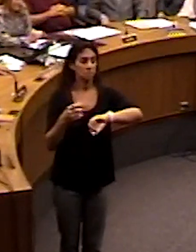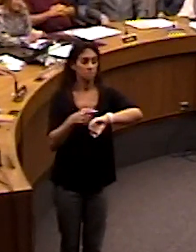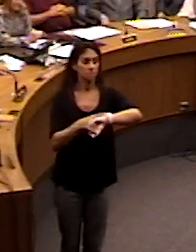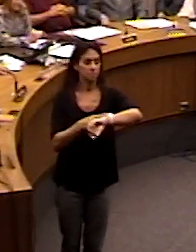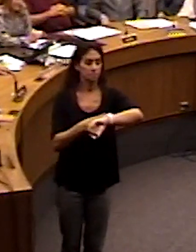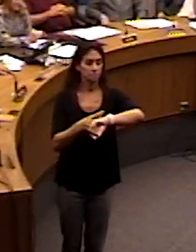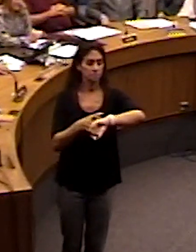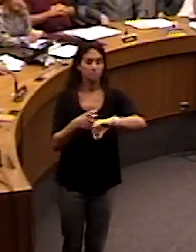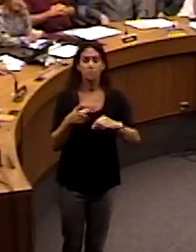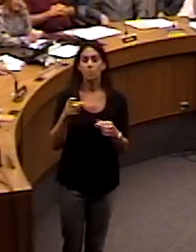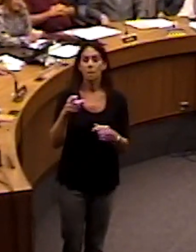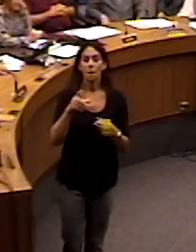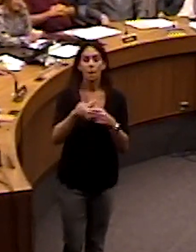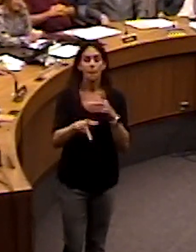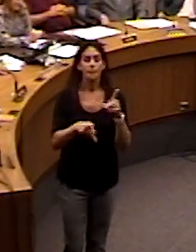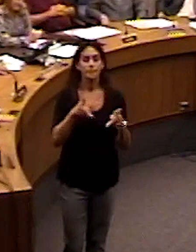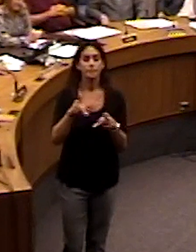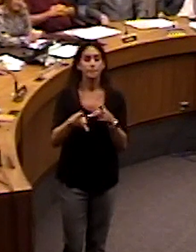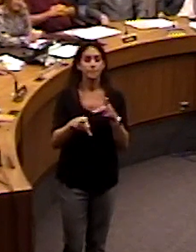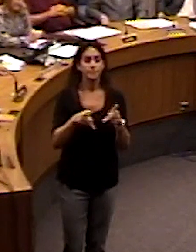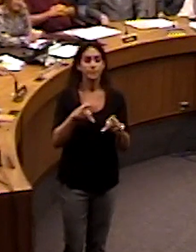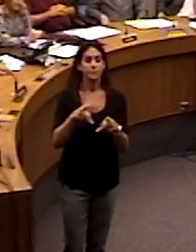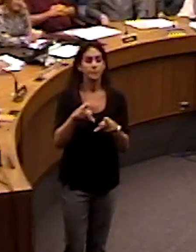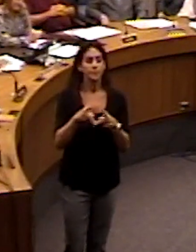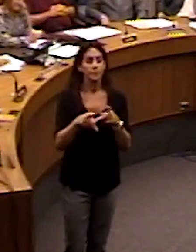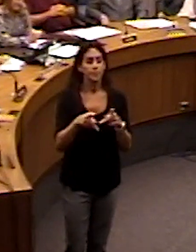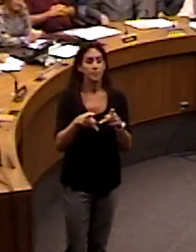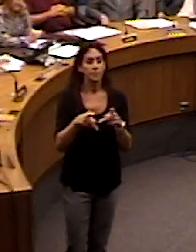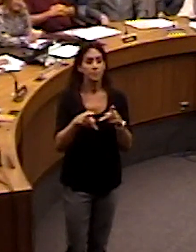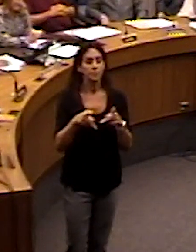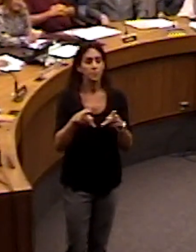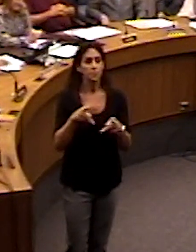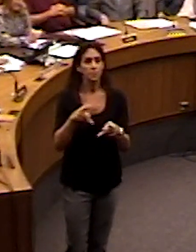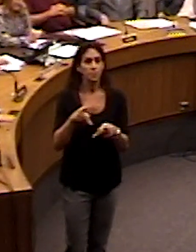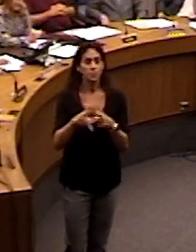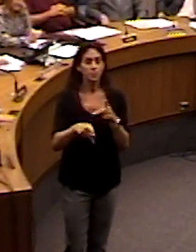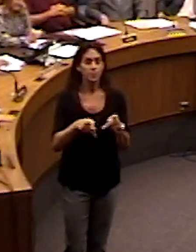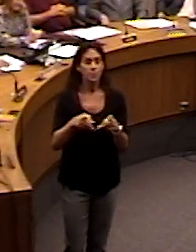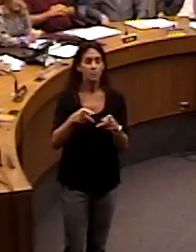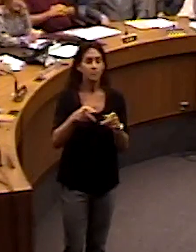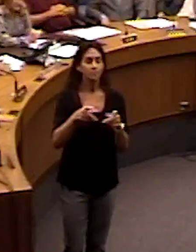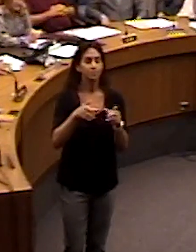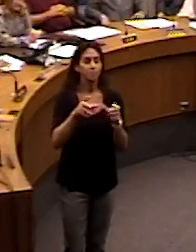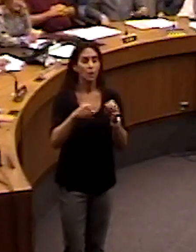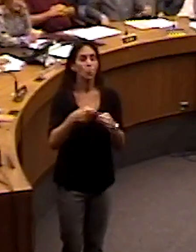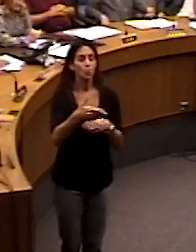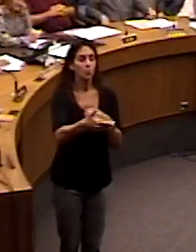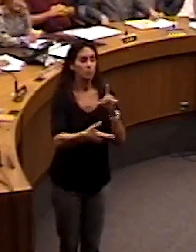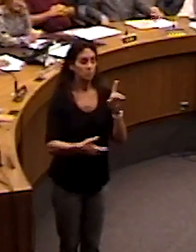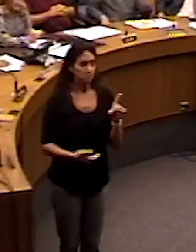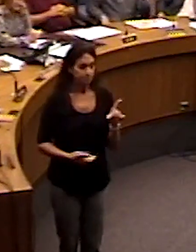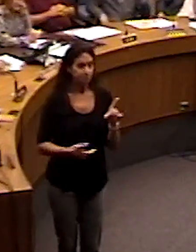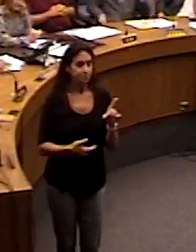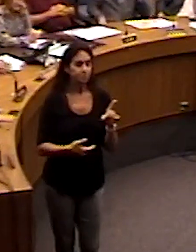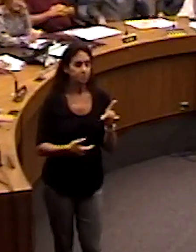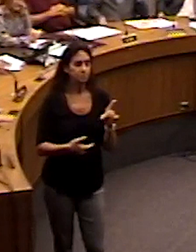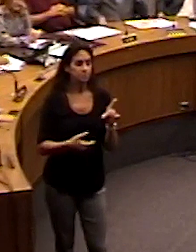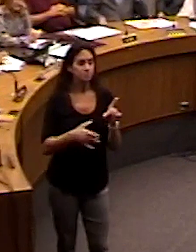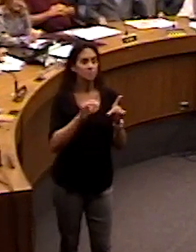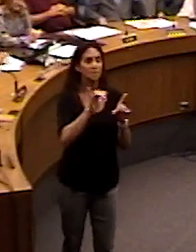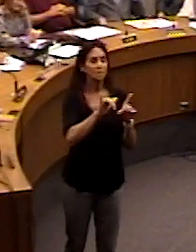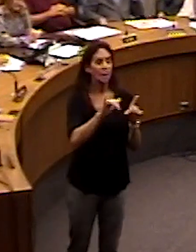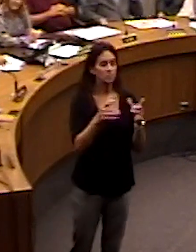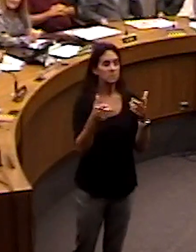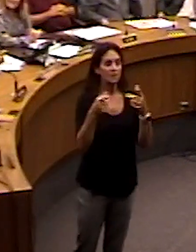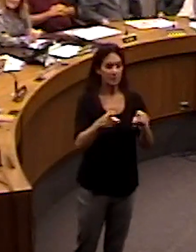was recognized and awarded. So that's a big event every year. It used to be at the Trenton Speedway. I'm